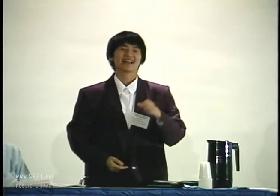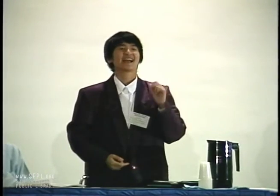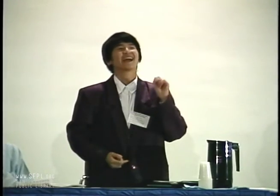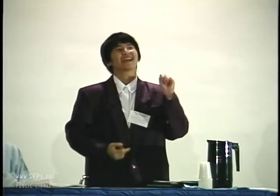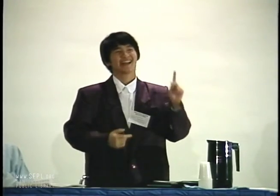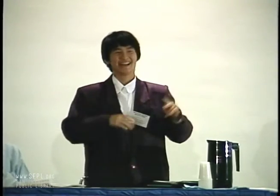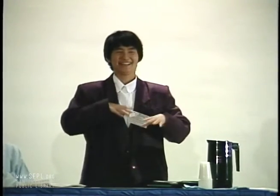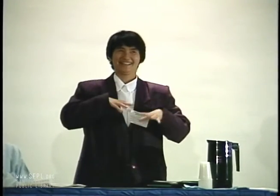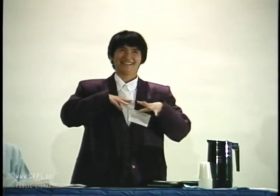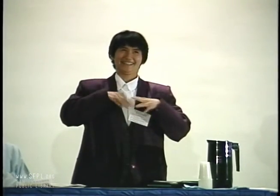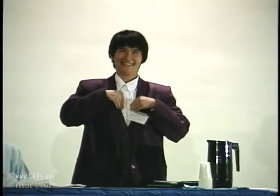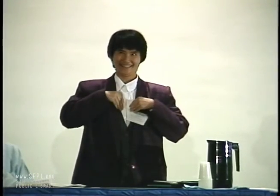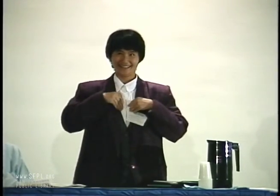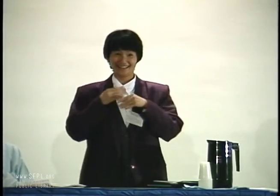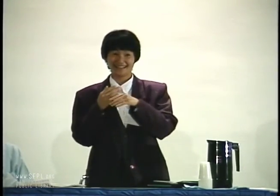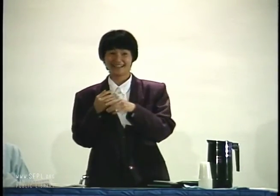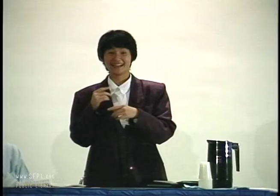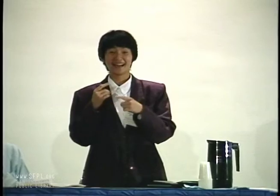day. And I did.